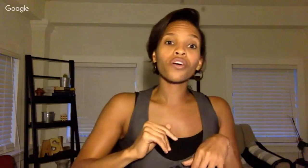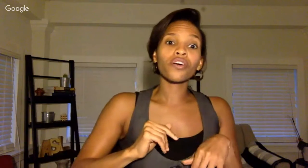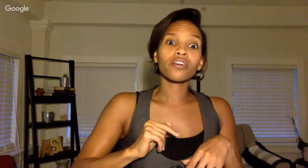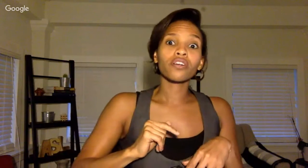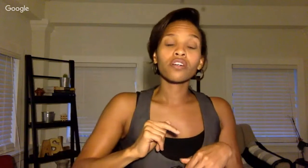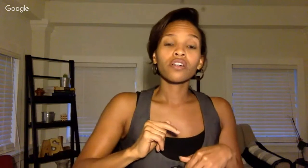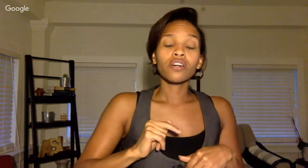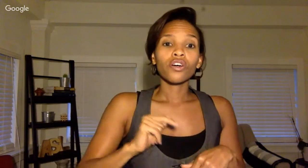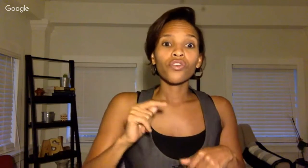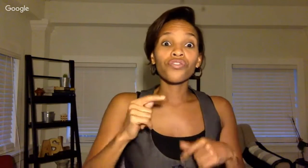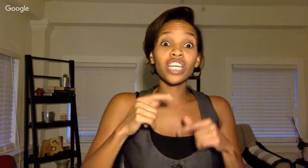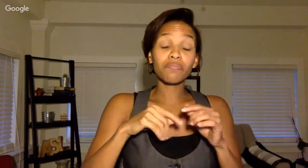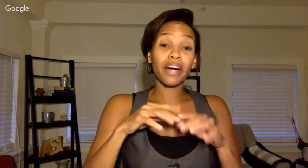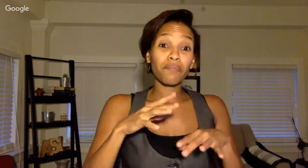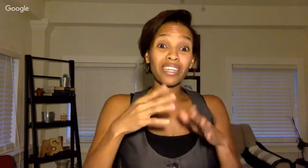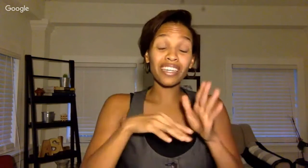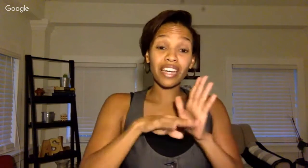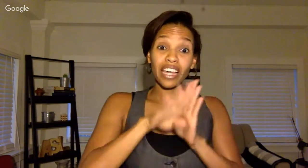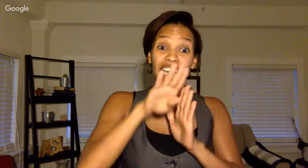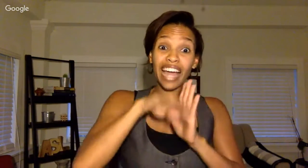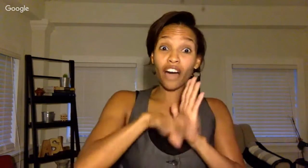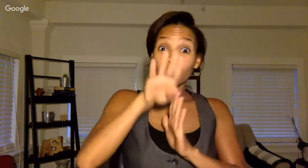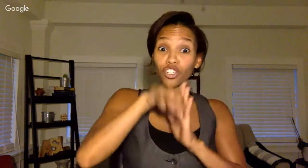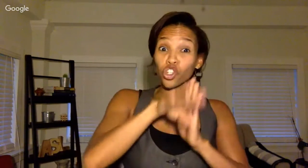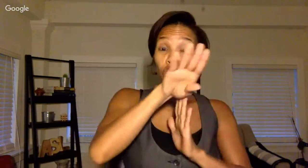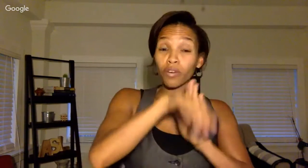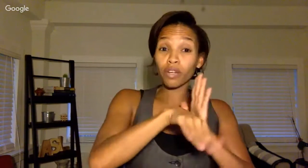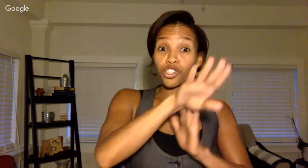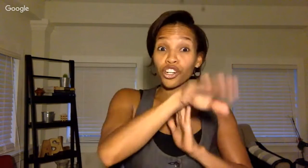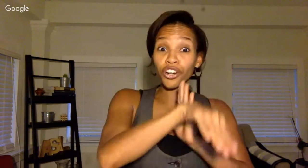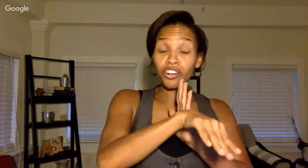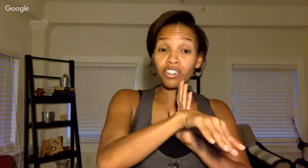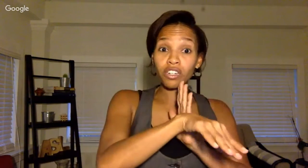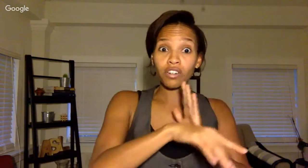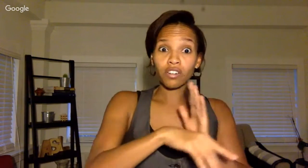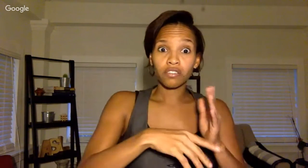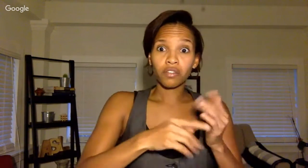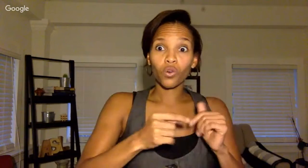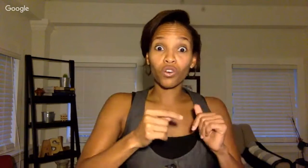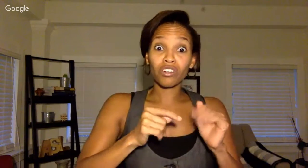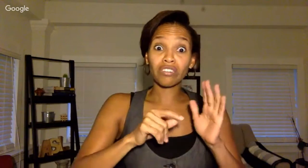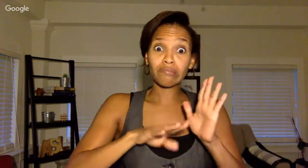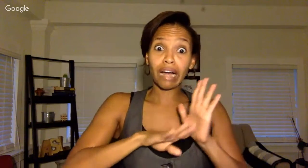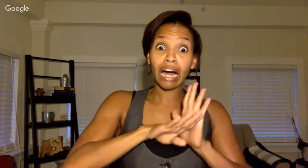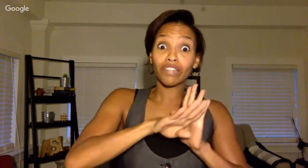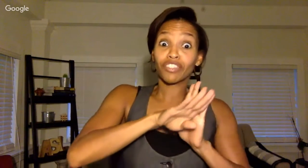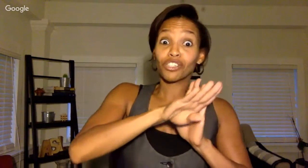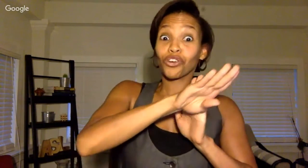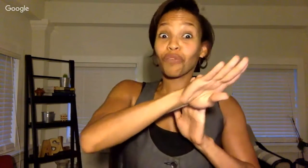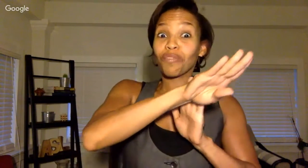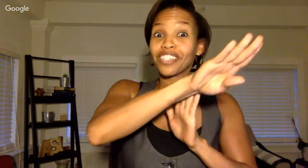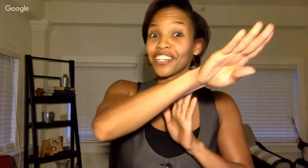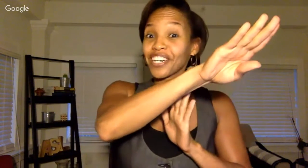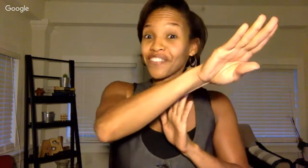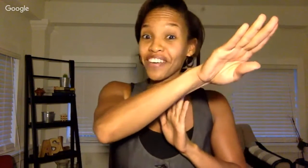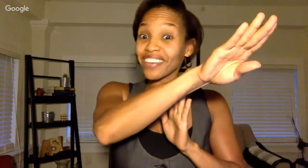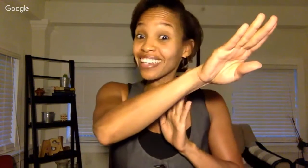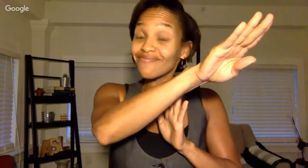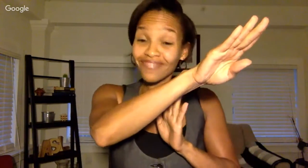or this might be out of control blood sugar, or out of control blood sugar maybe.